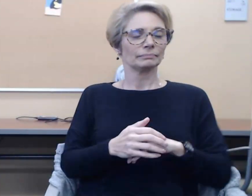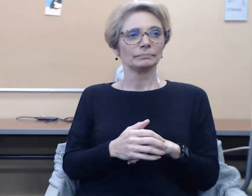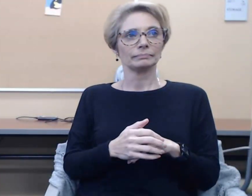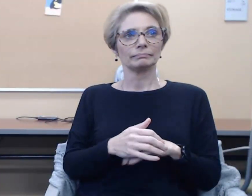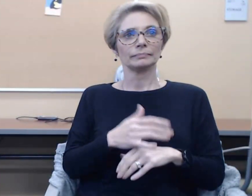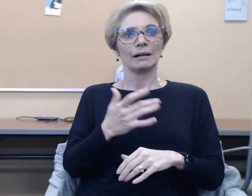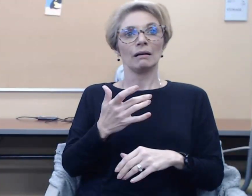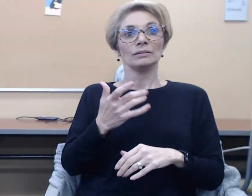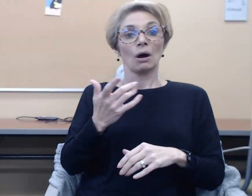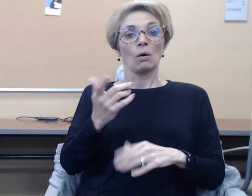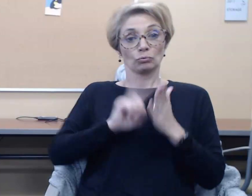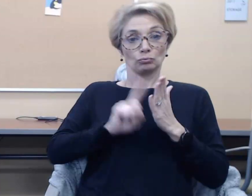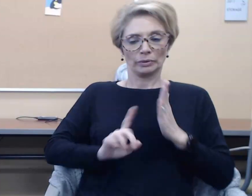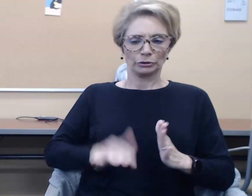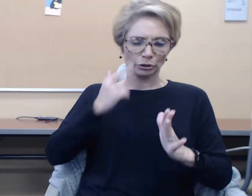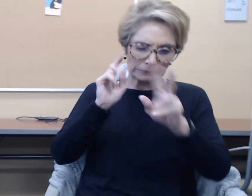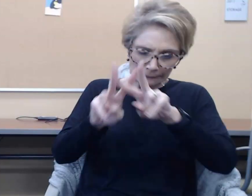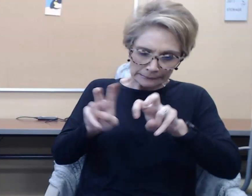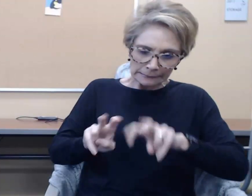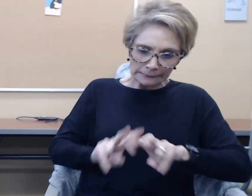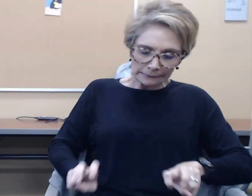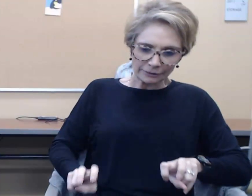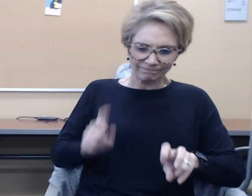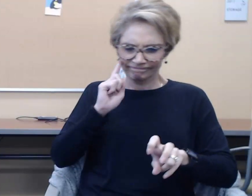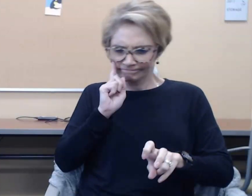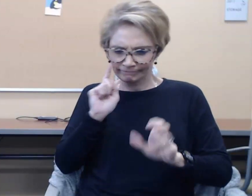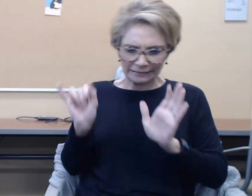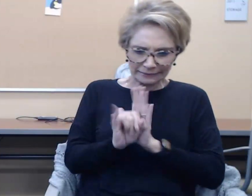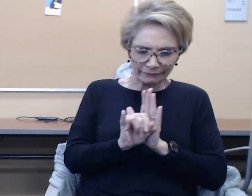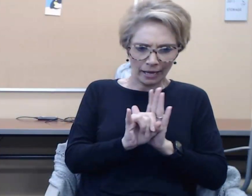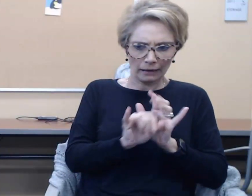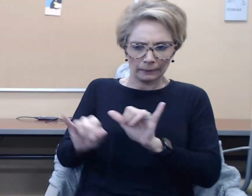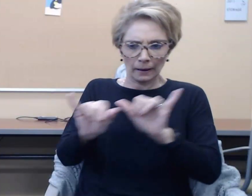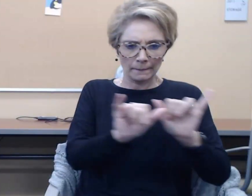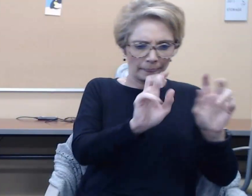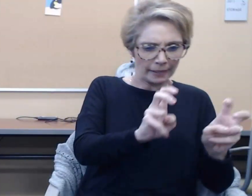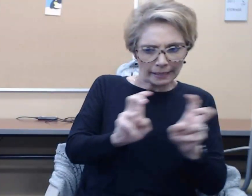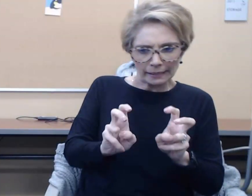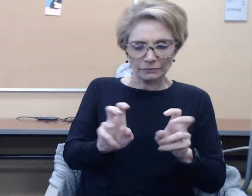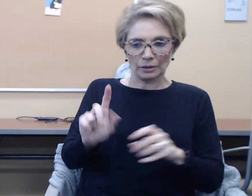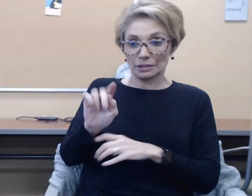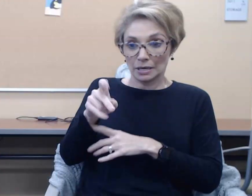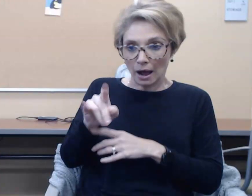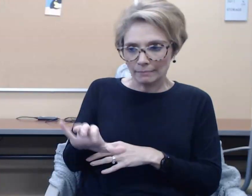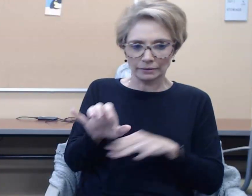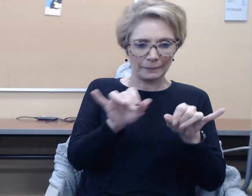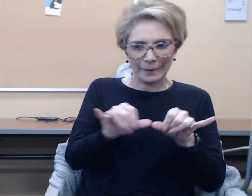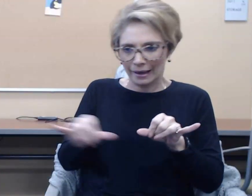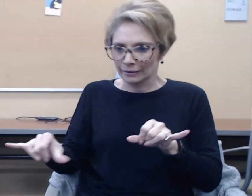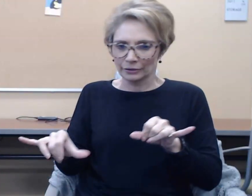the data to identify common themes or topics or ideas or patterns of meaning that